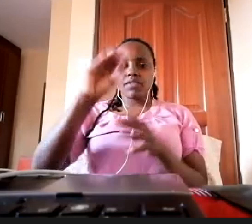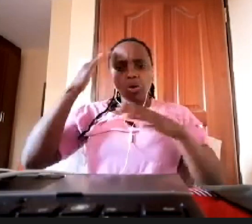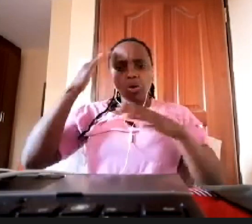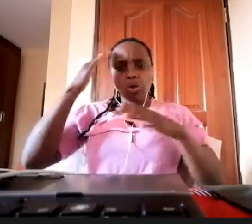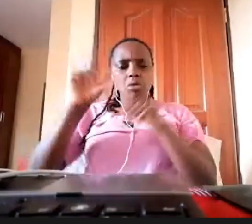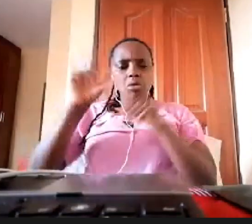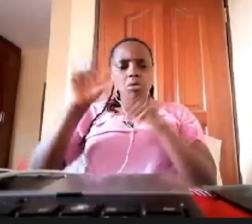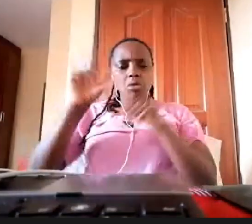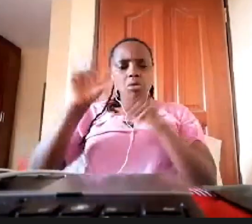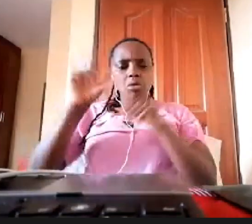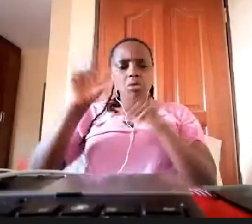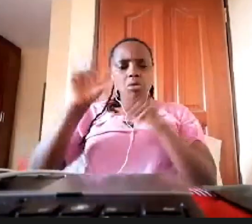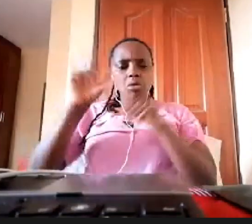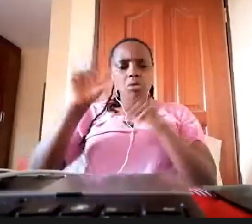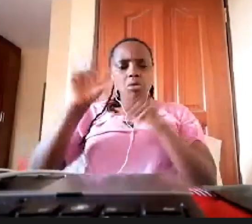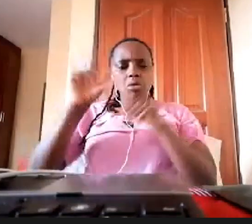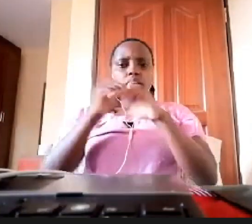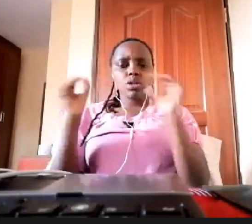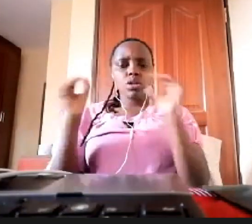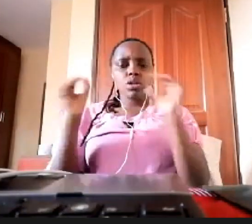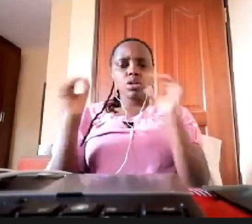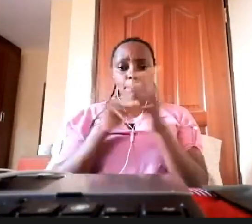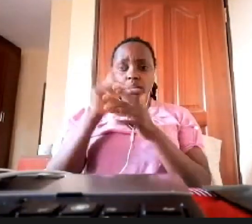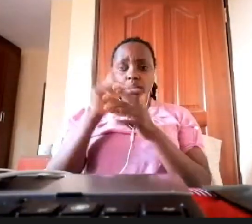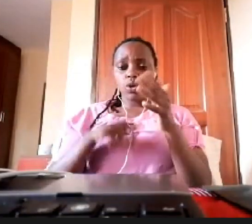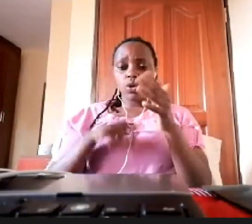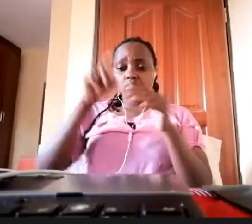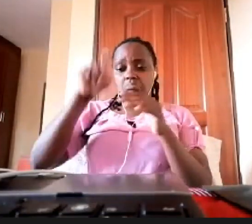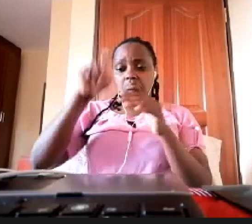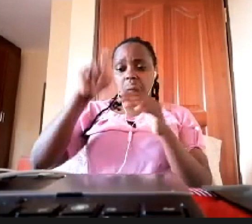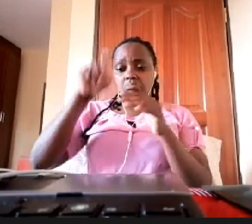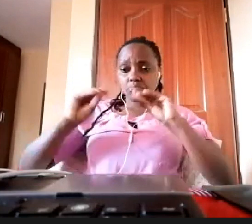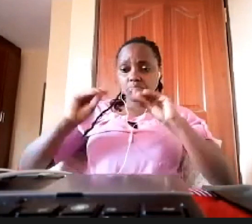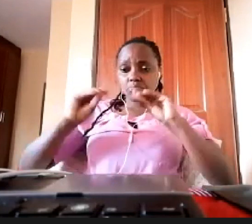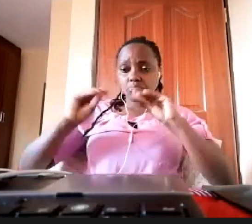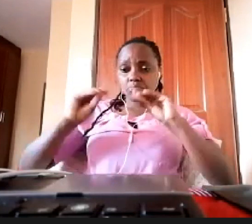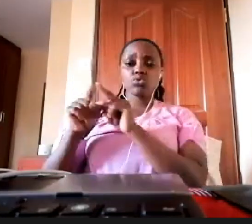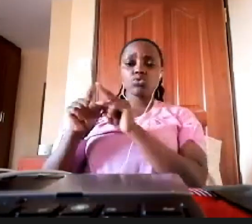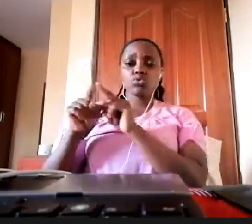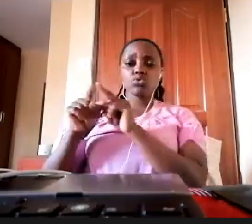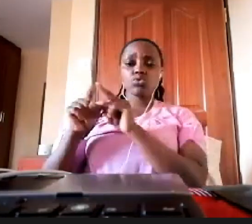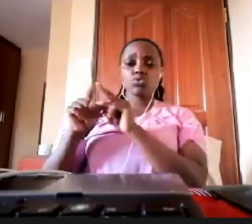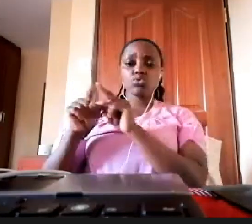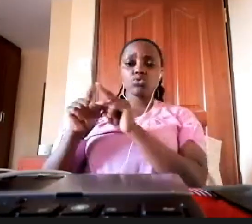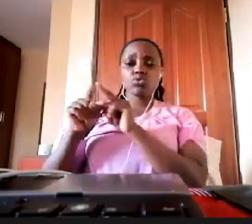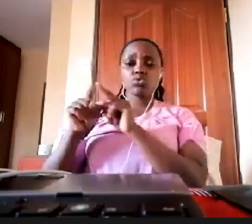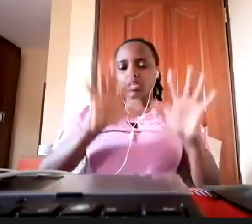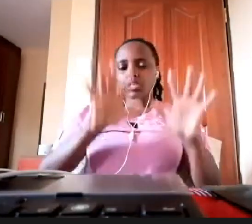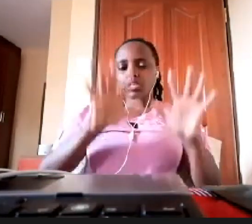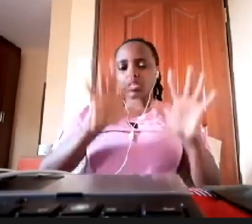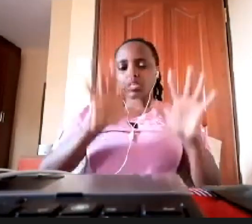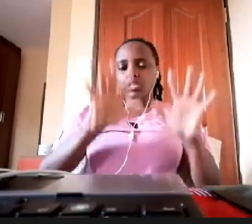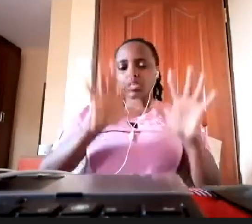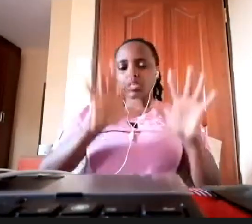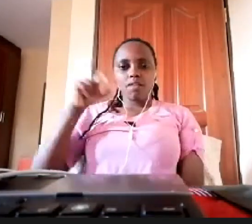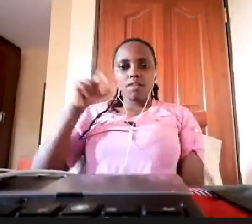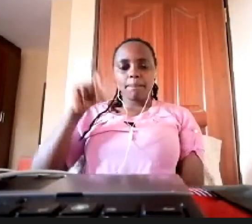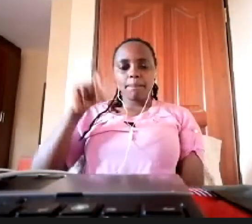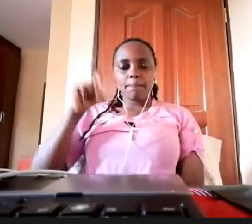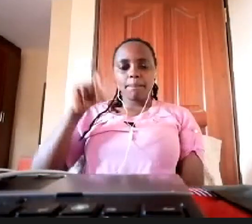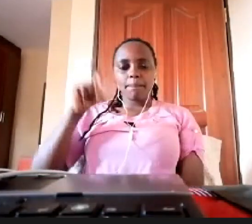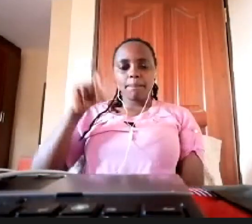sensitized. People do not know about the African Charter at the national level. So we need to sensitize and have sensitization